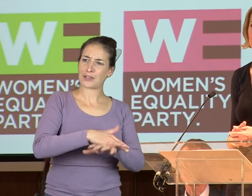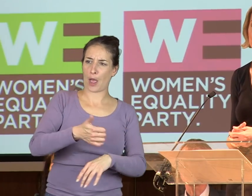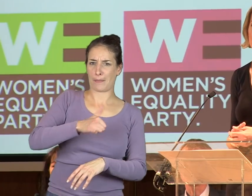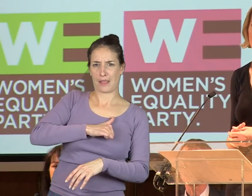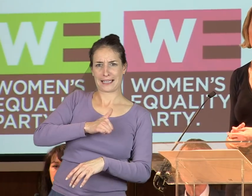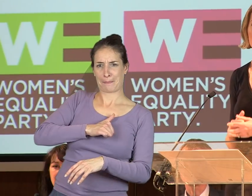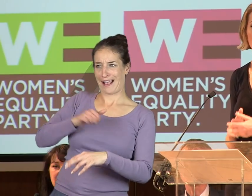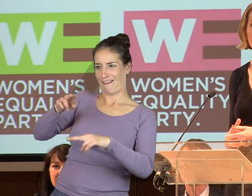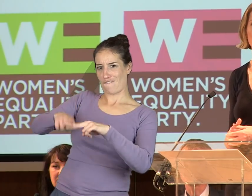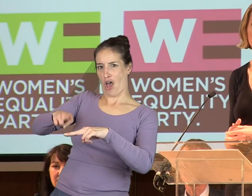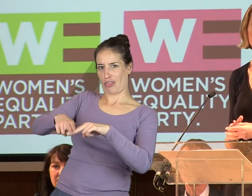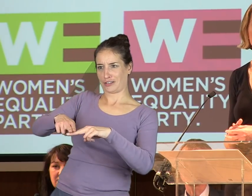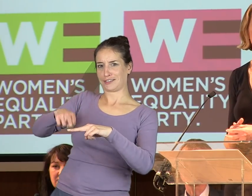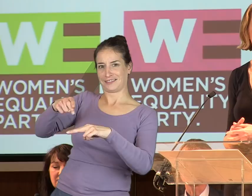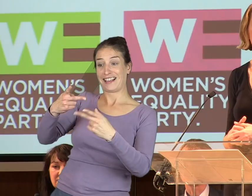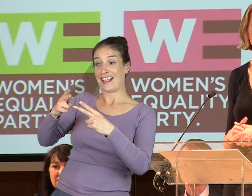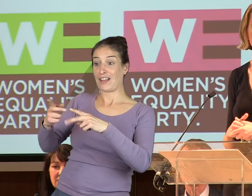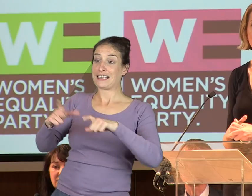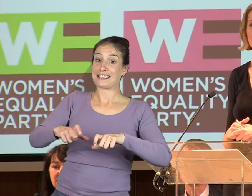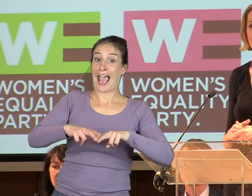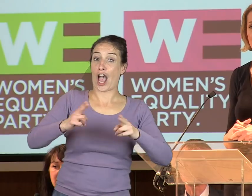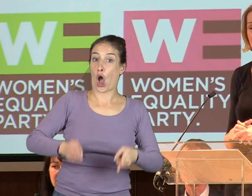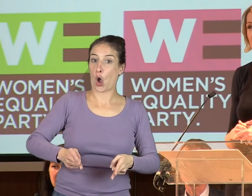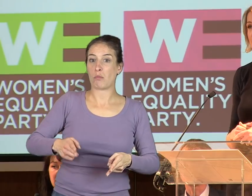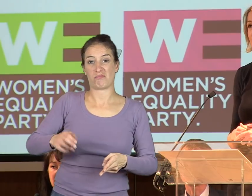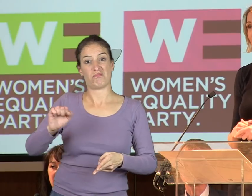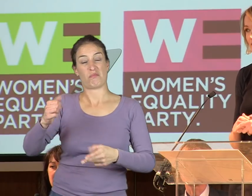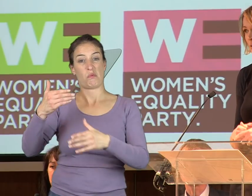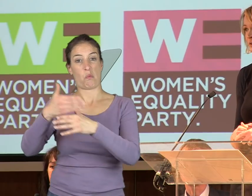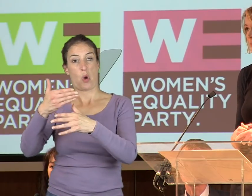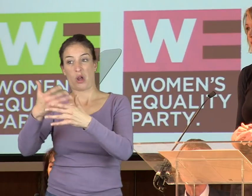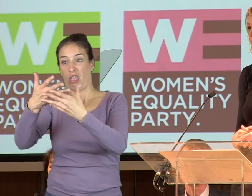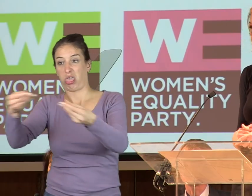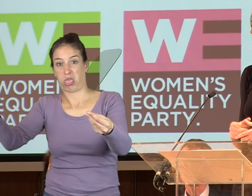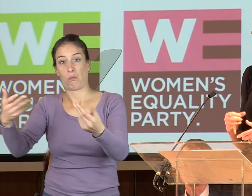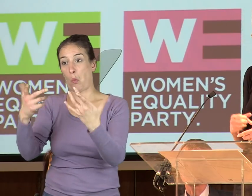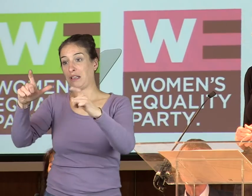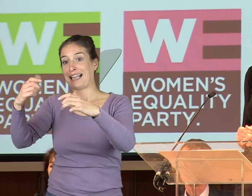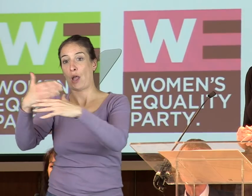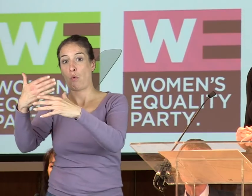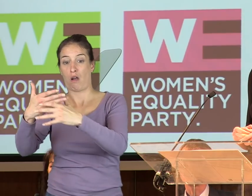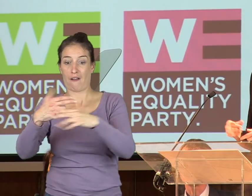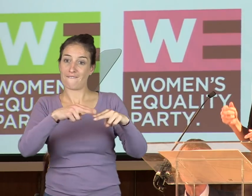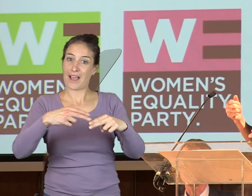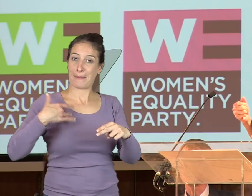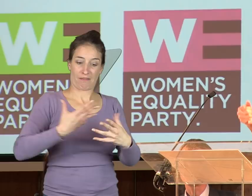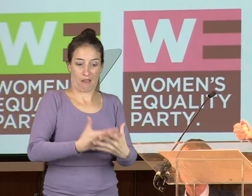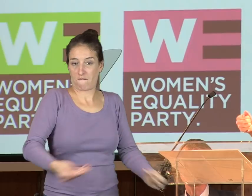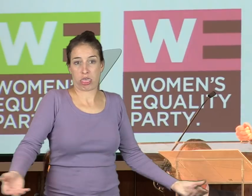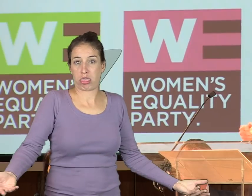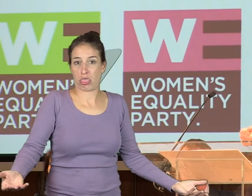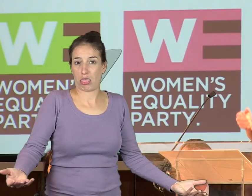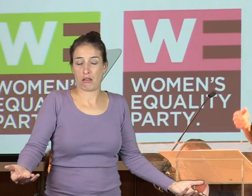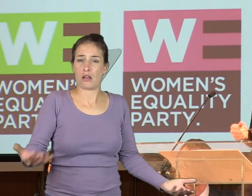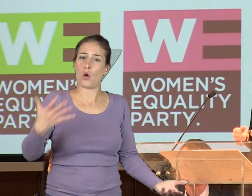so. We will also provide greater support to same-sex parents, adoptive parents, and single parents, and we will